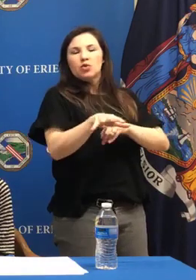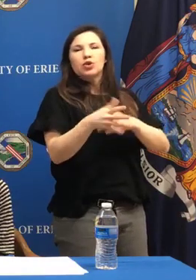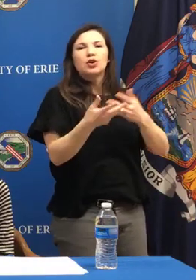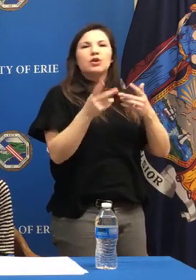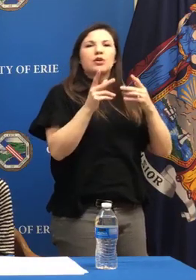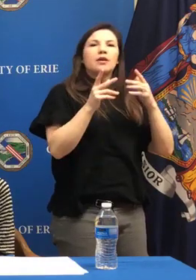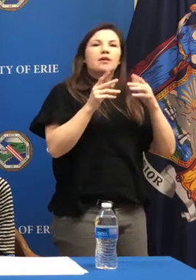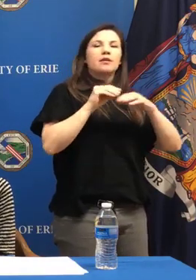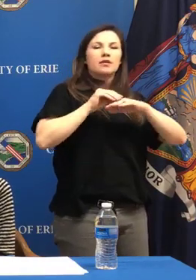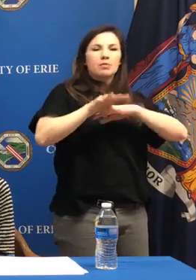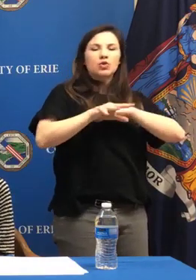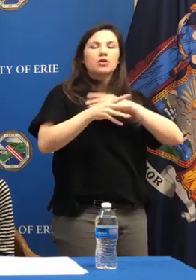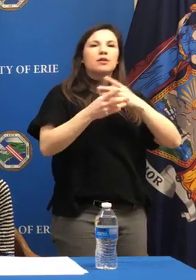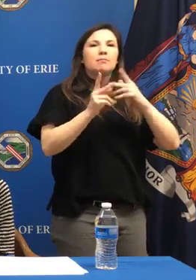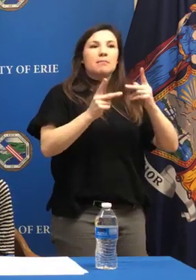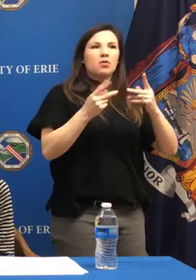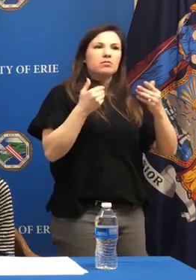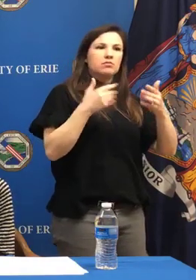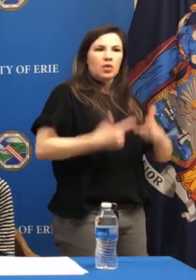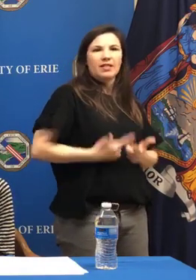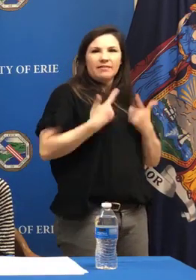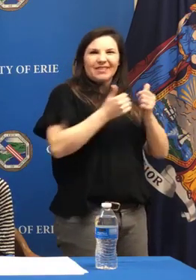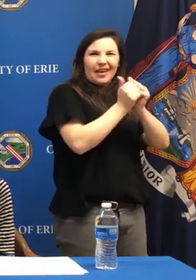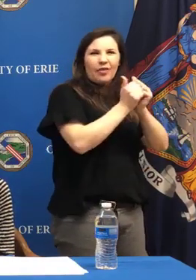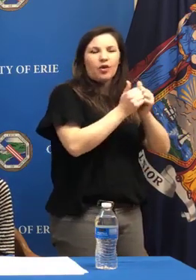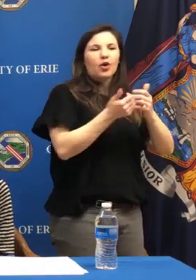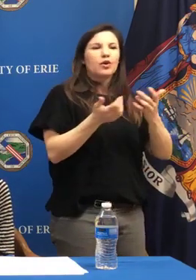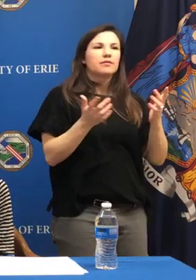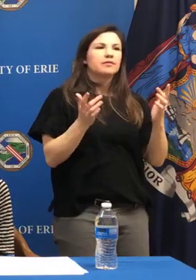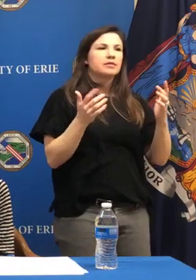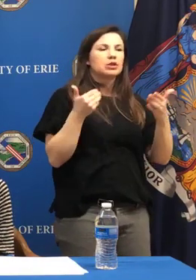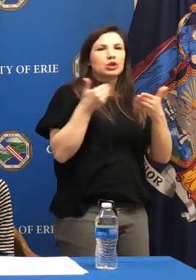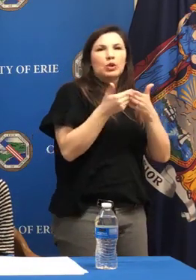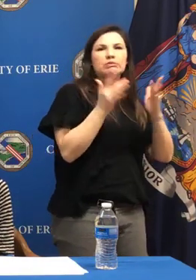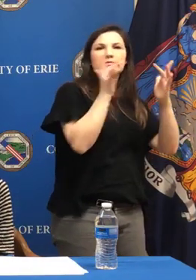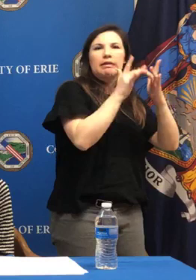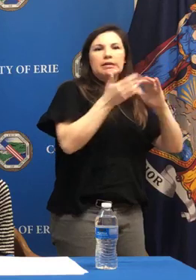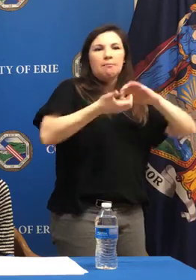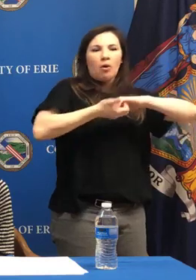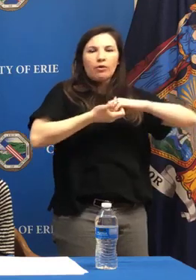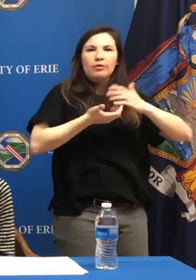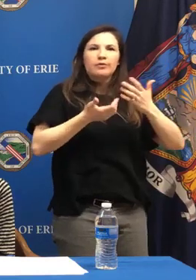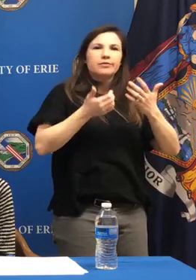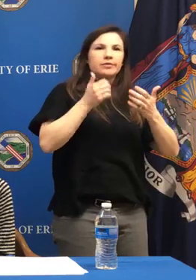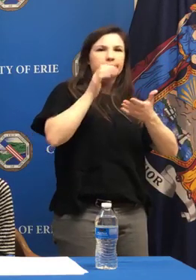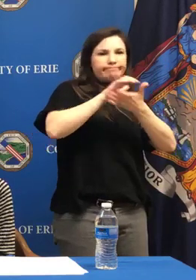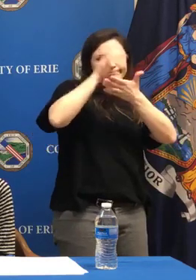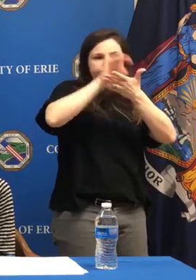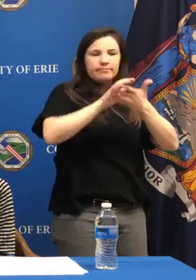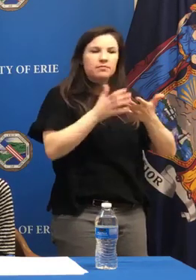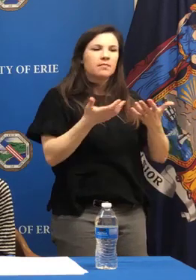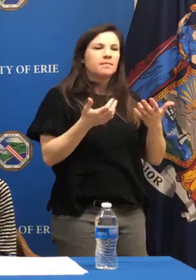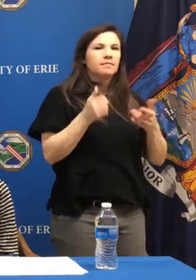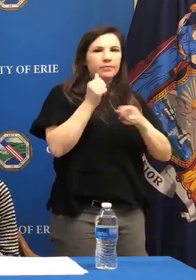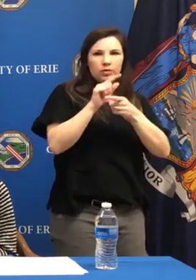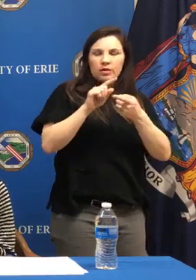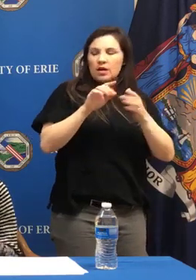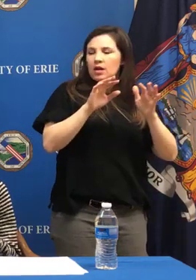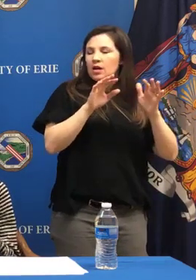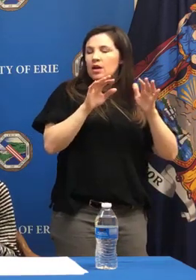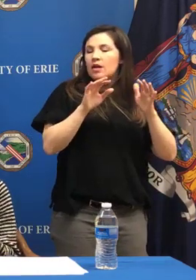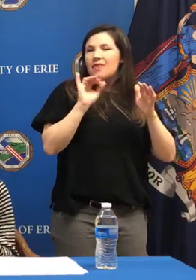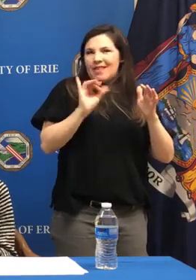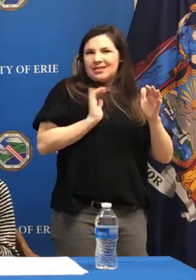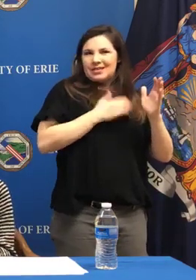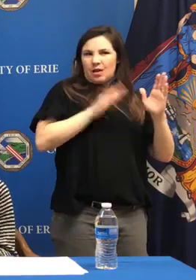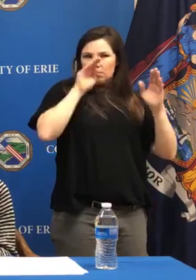the household or very close contacts, like partners. So really, that's where we're focusing our efforts. And I know